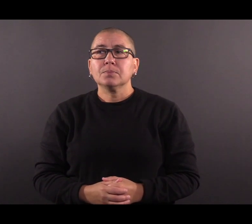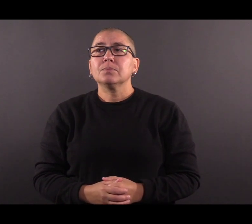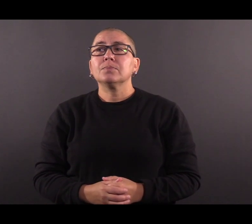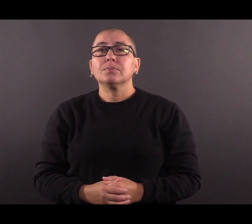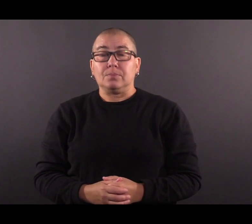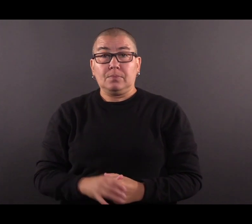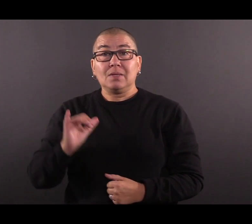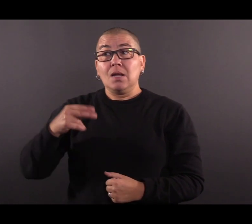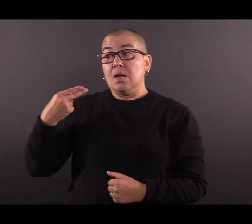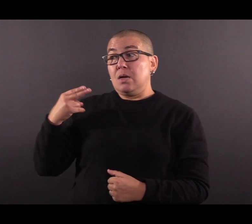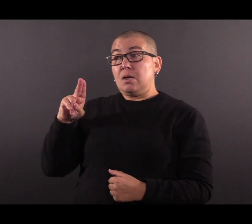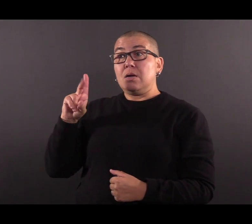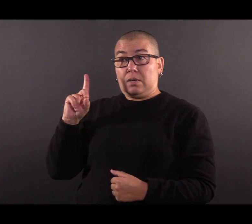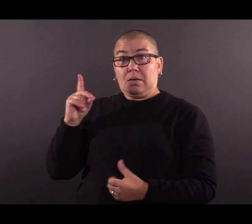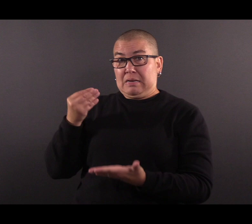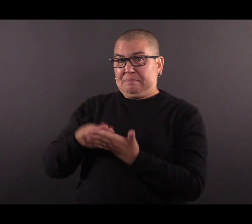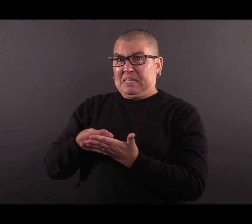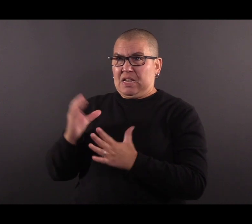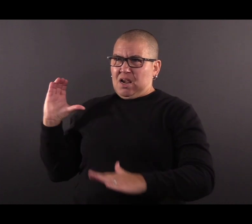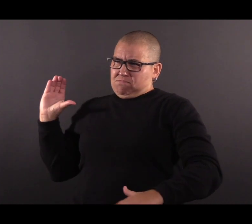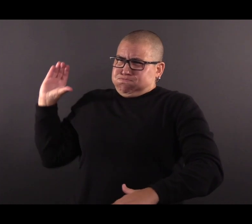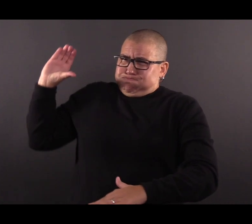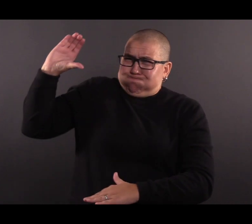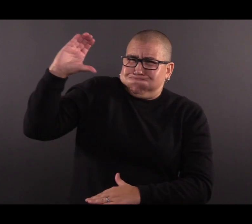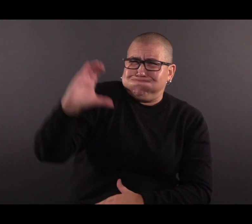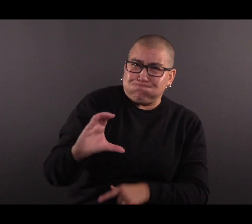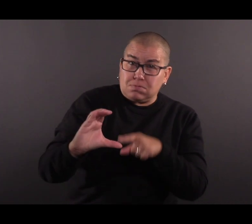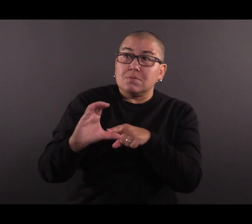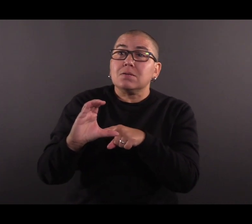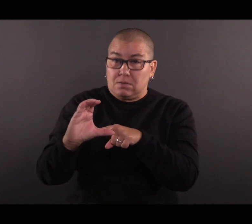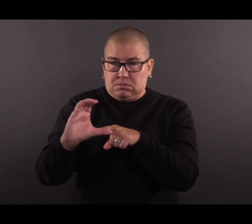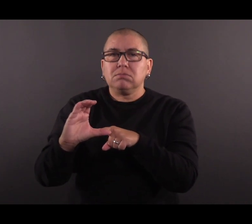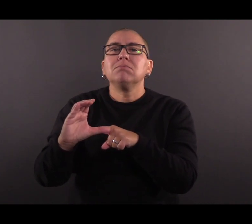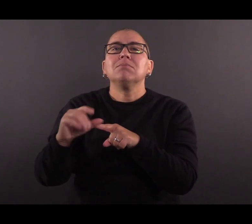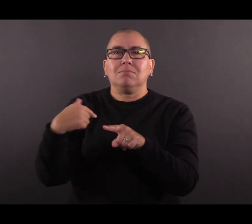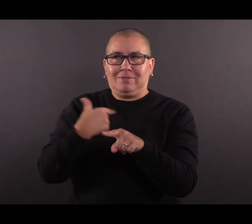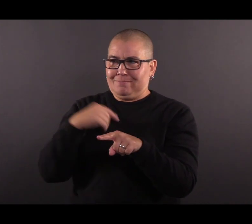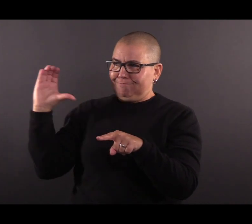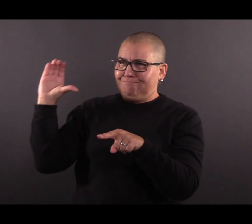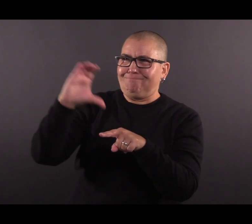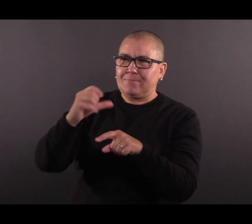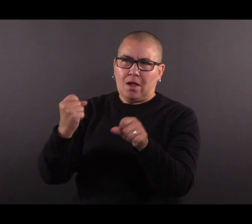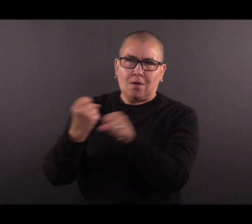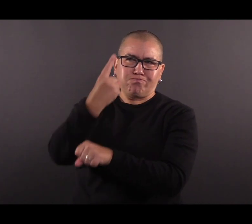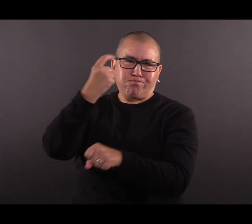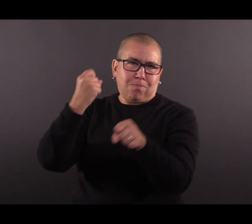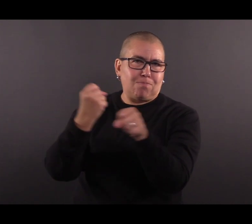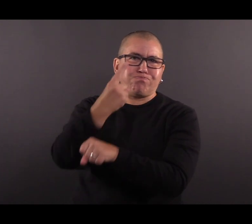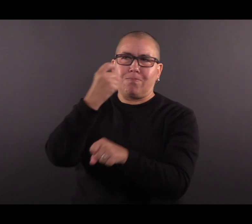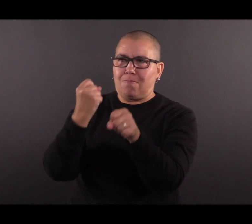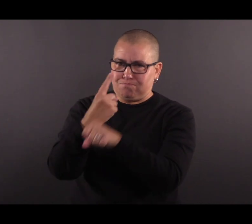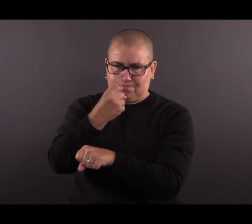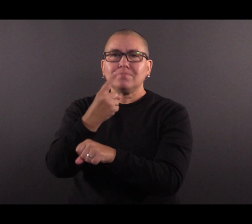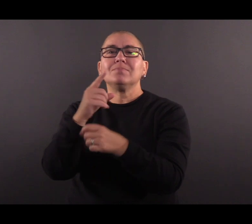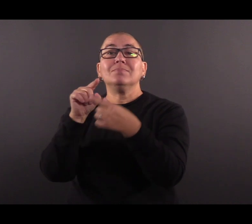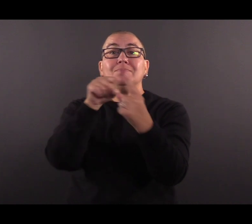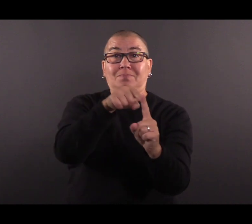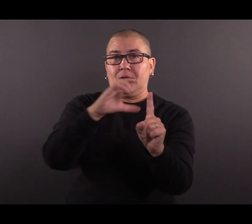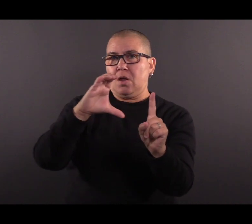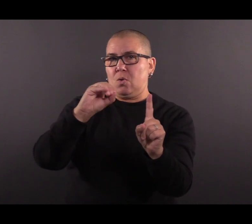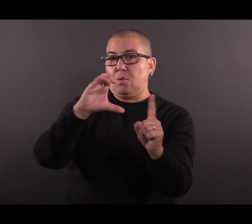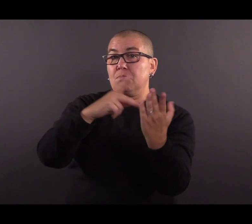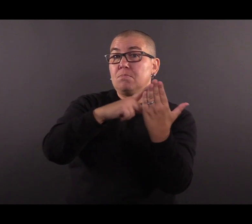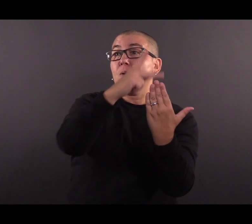HUD allocates a substantial amount of grant funding each year through Continuum of Care Program, or COC